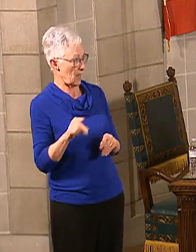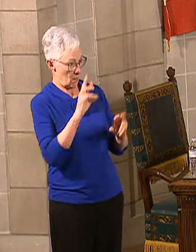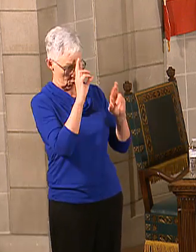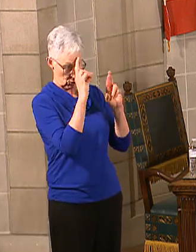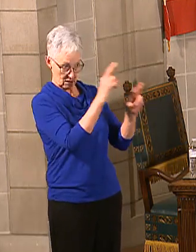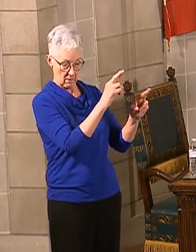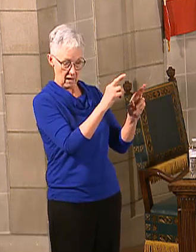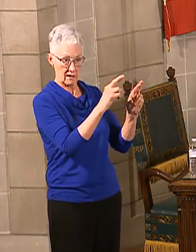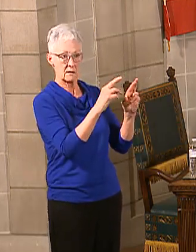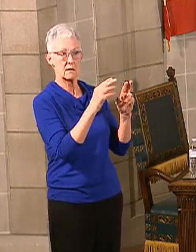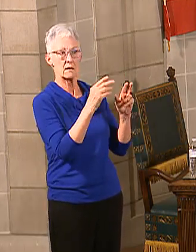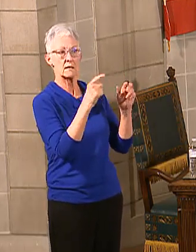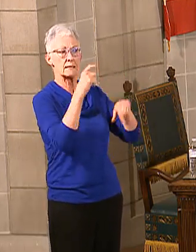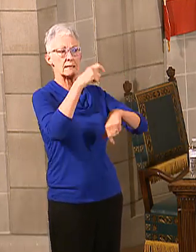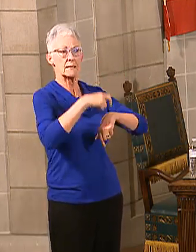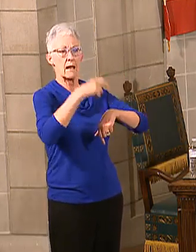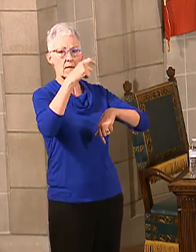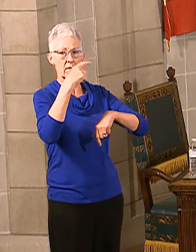that over to you.